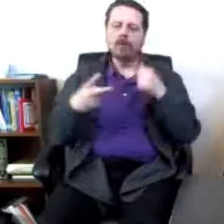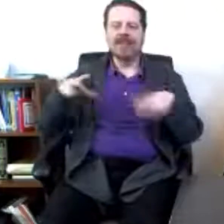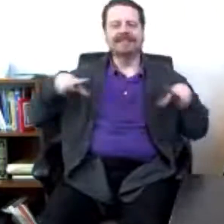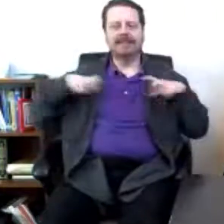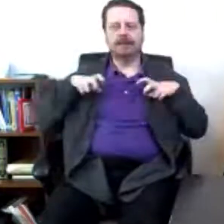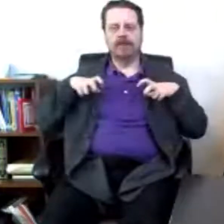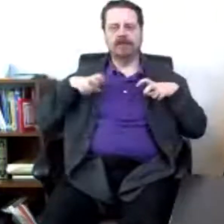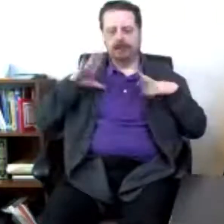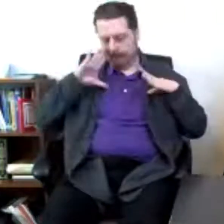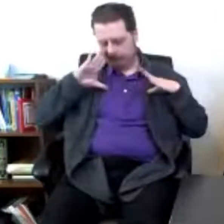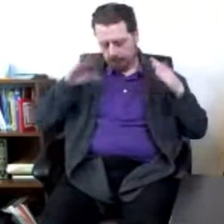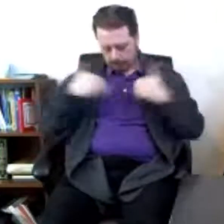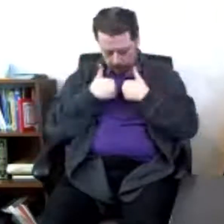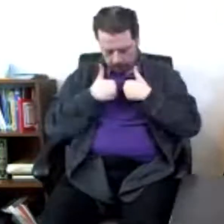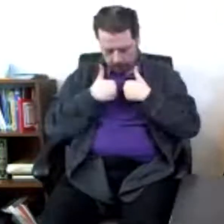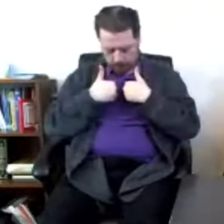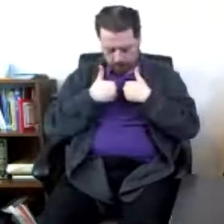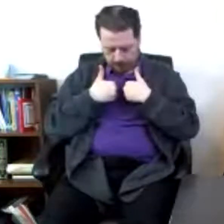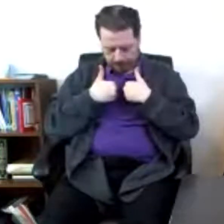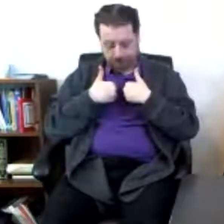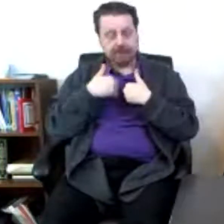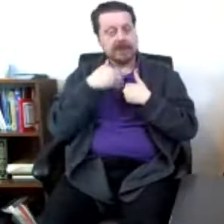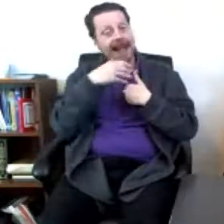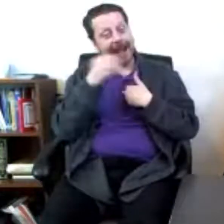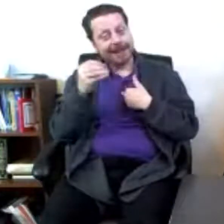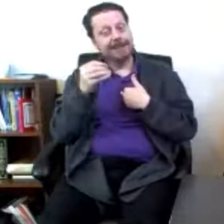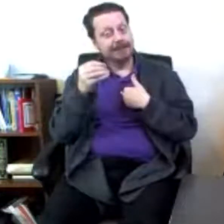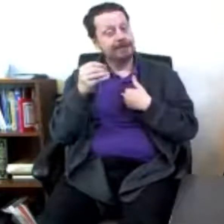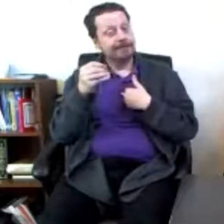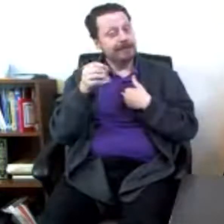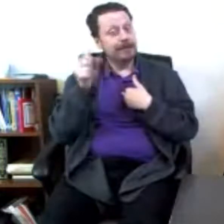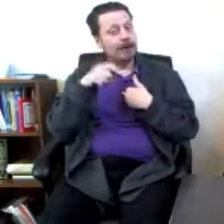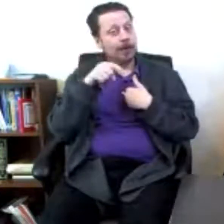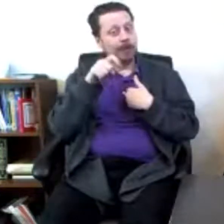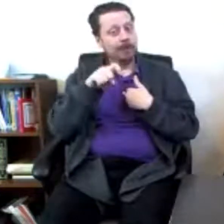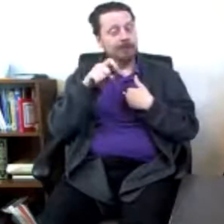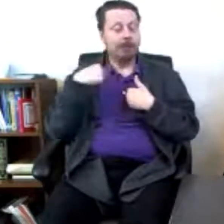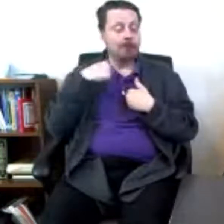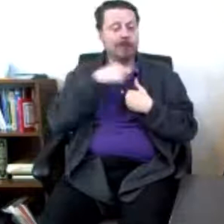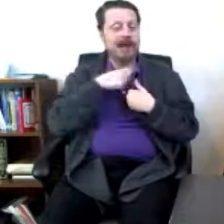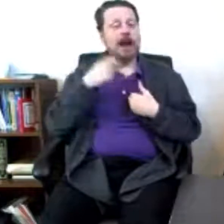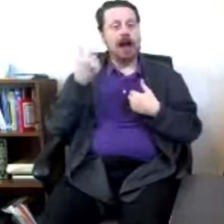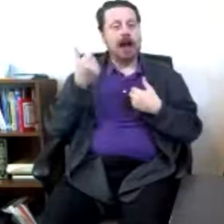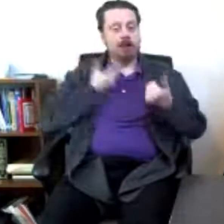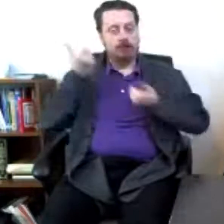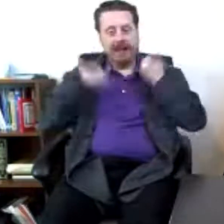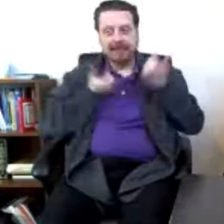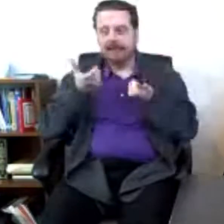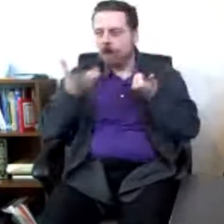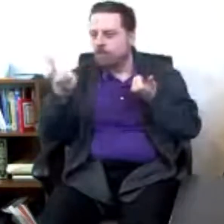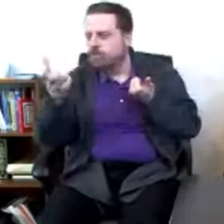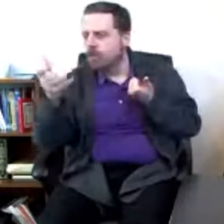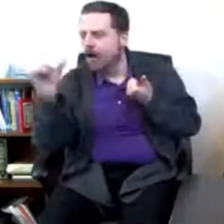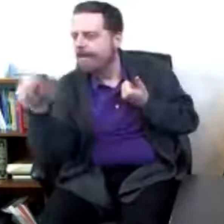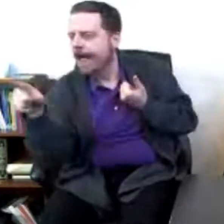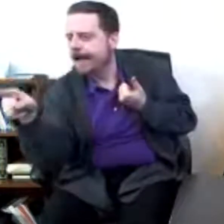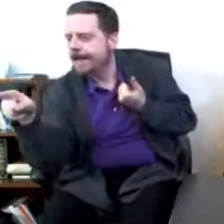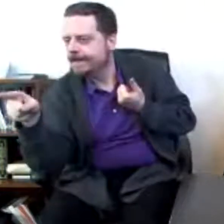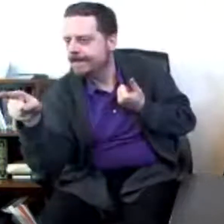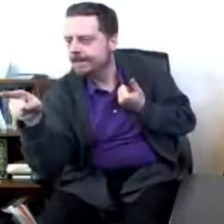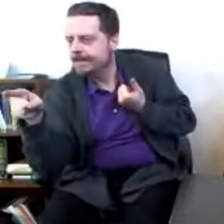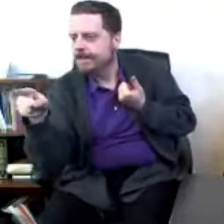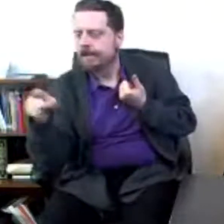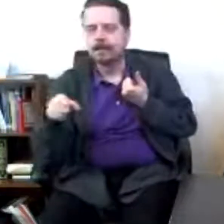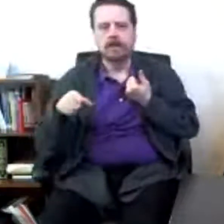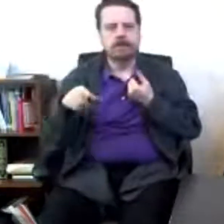and self-centered, and even we are aggressive enough to want what is not ours,